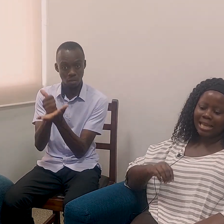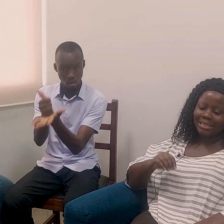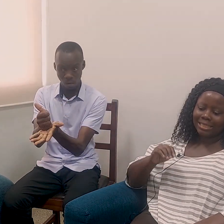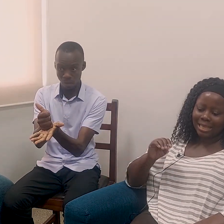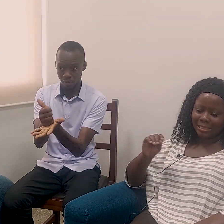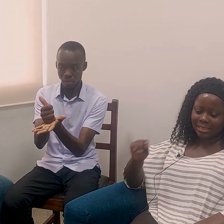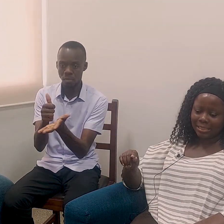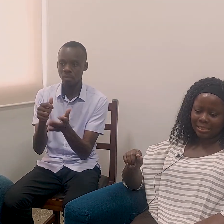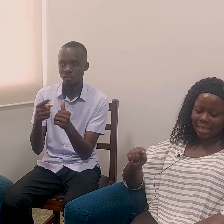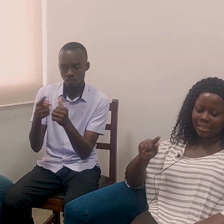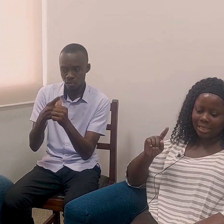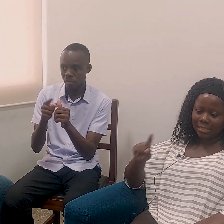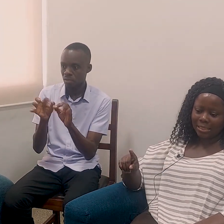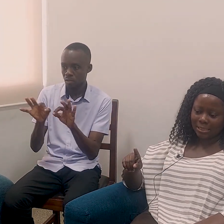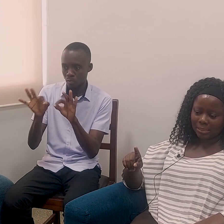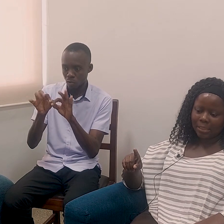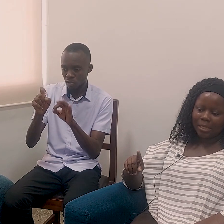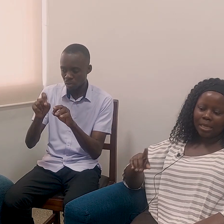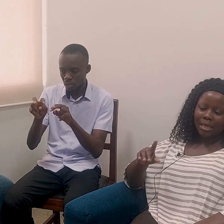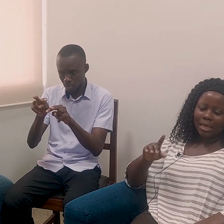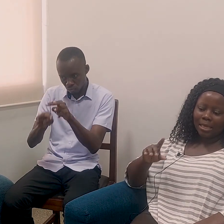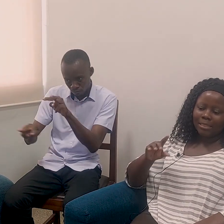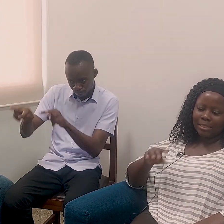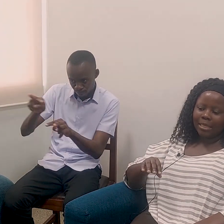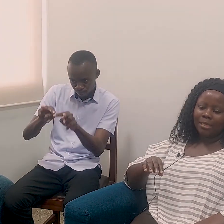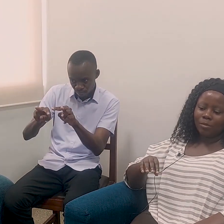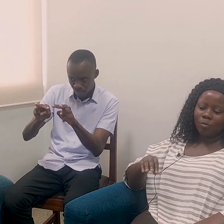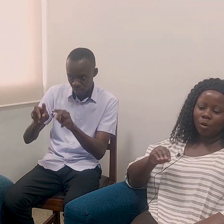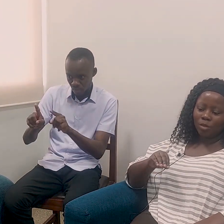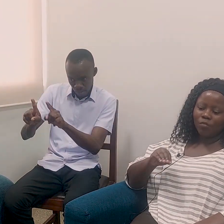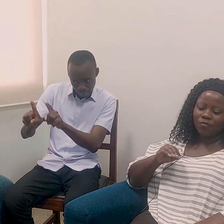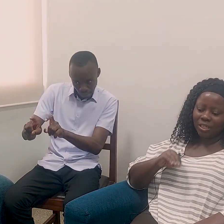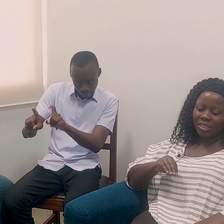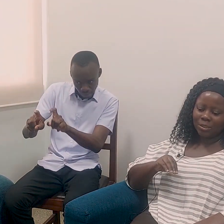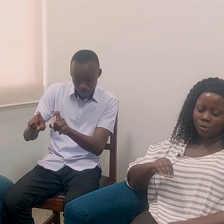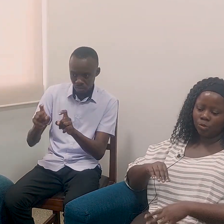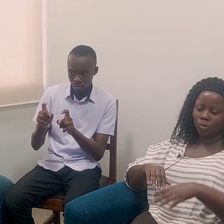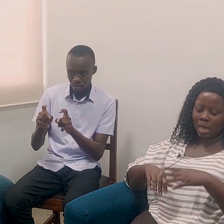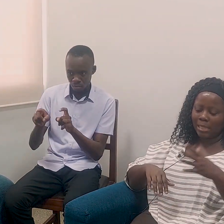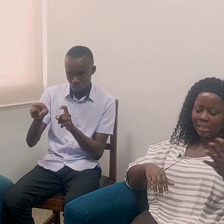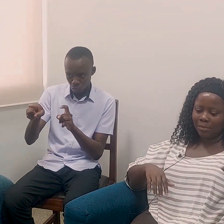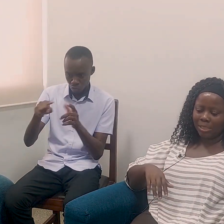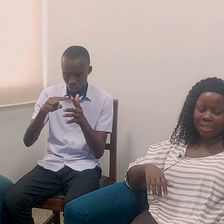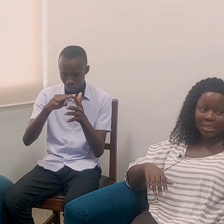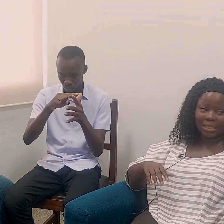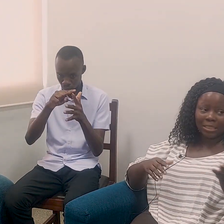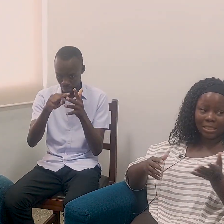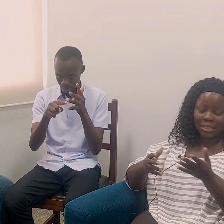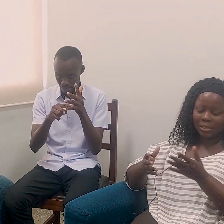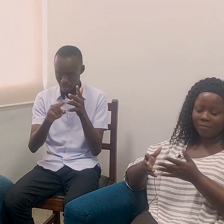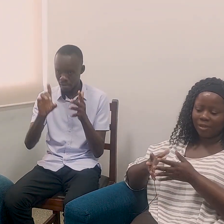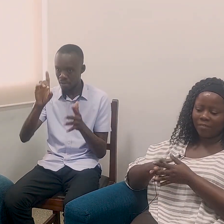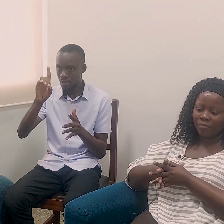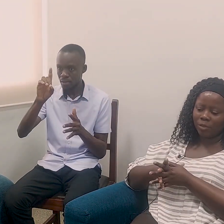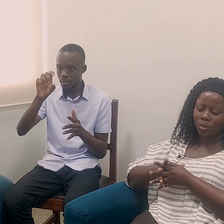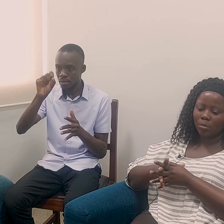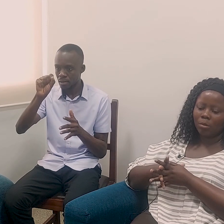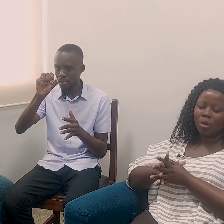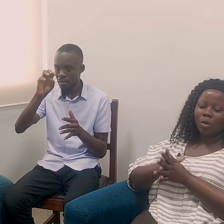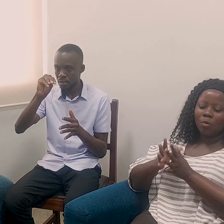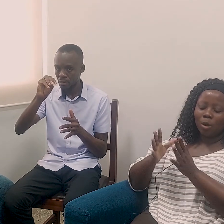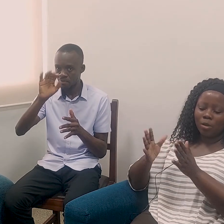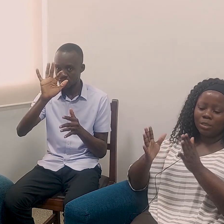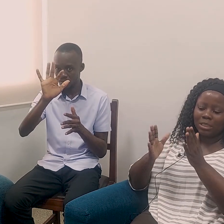be assessed and tested. And then when you fit into, I did mention the DSM-5